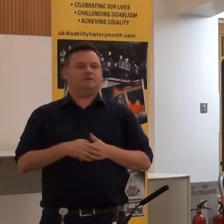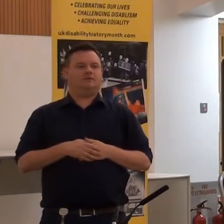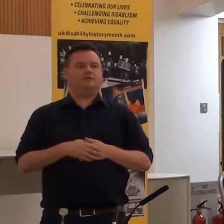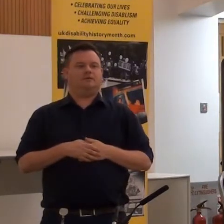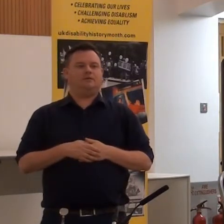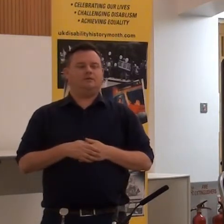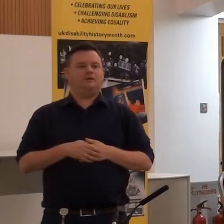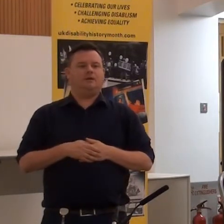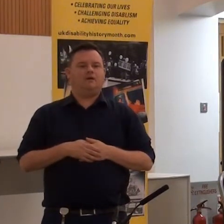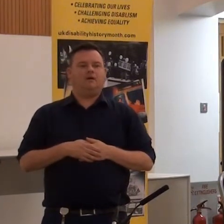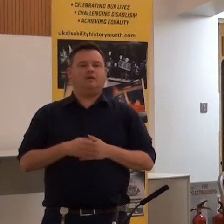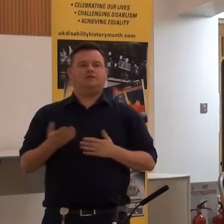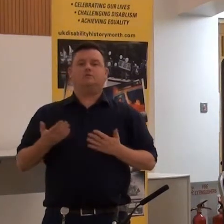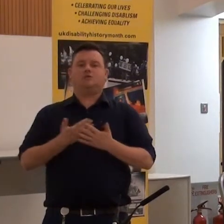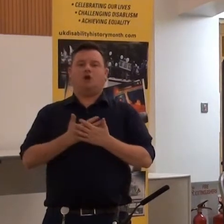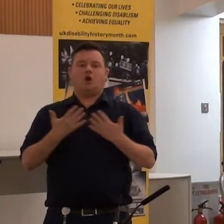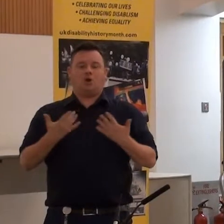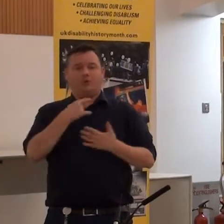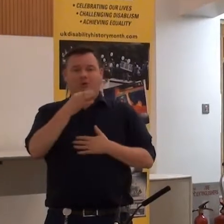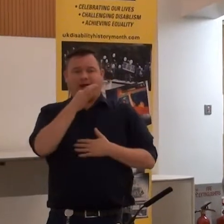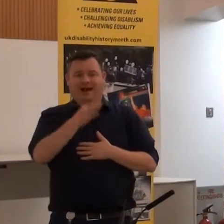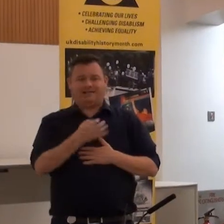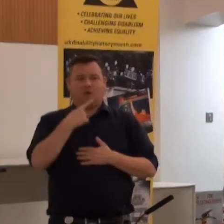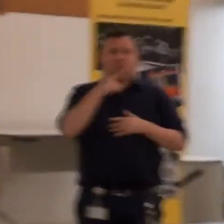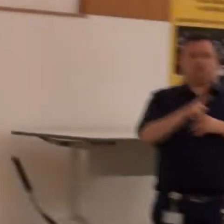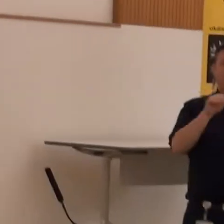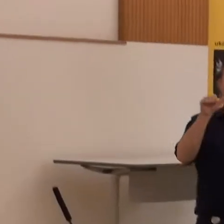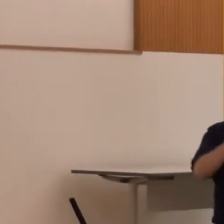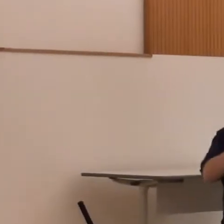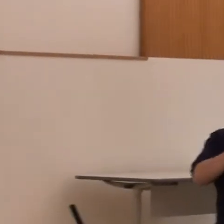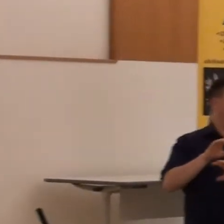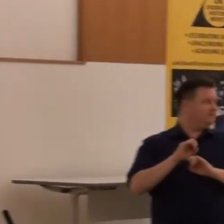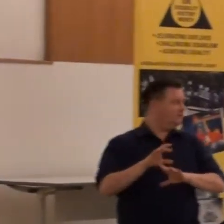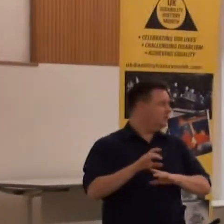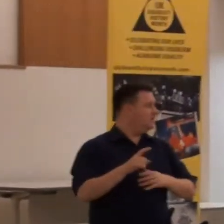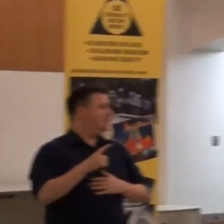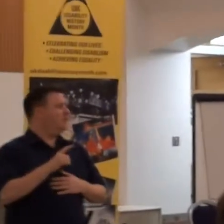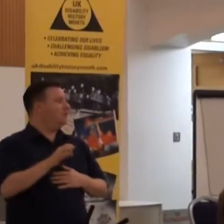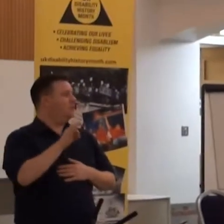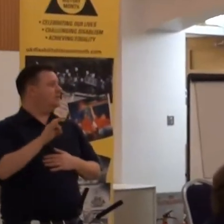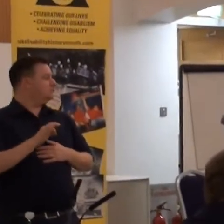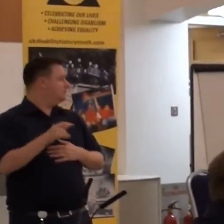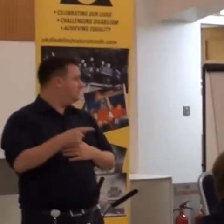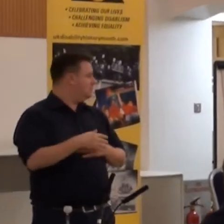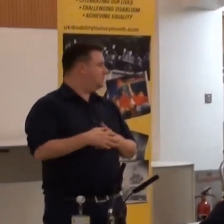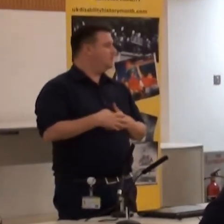There was a lot in what you asked, so I'm going to try and sort of keep it brief. It's just a question, please.